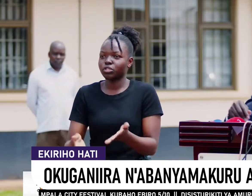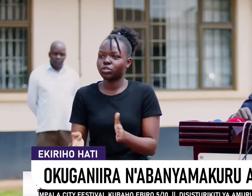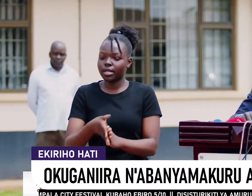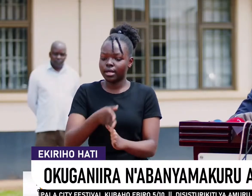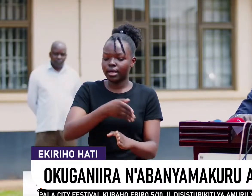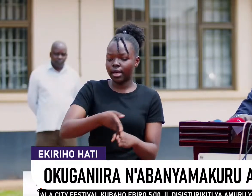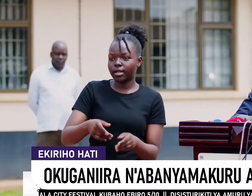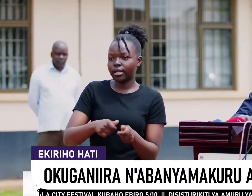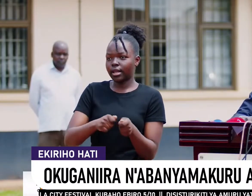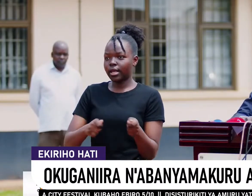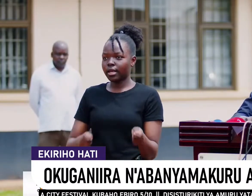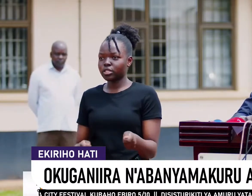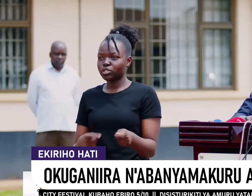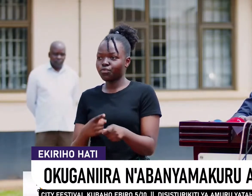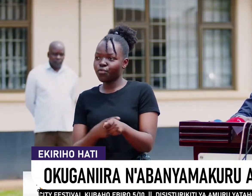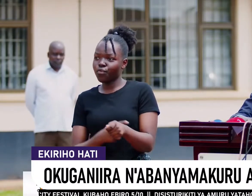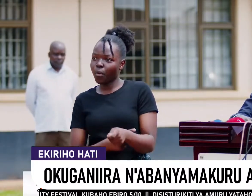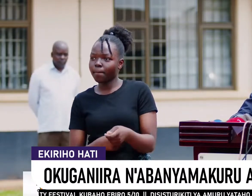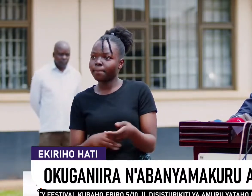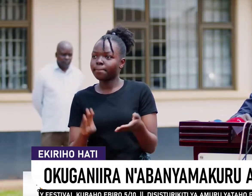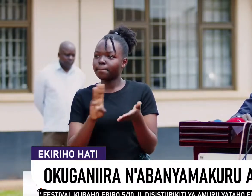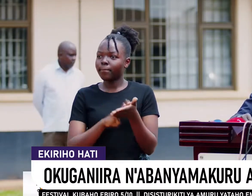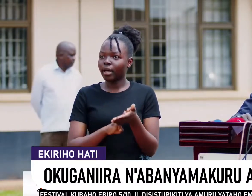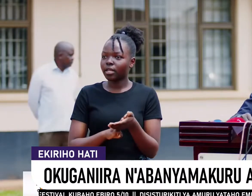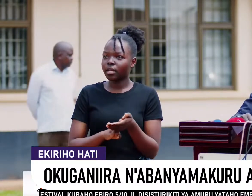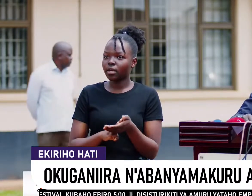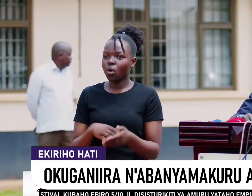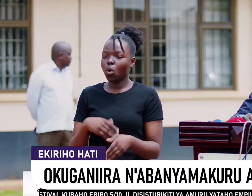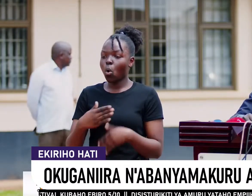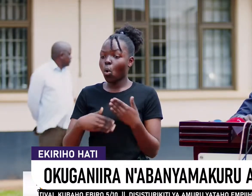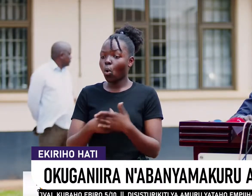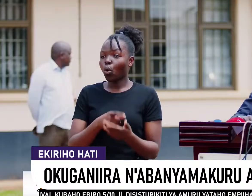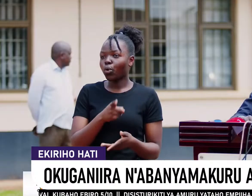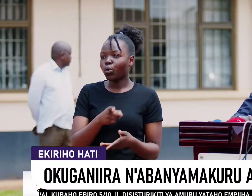Monday, and let all those who are vying for those positions